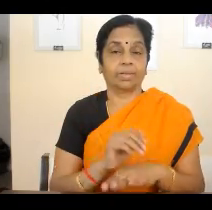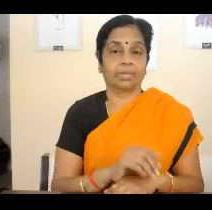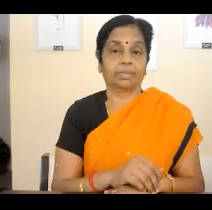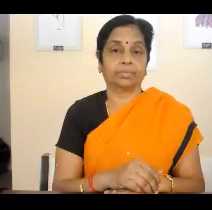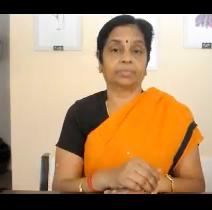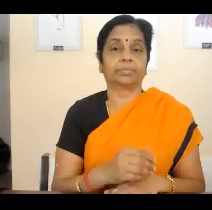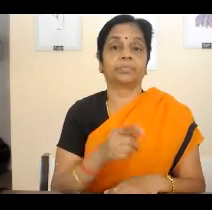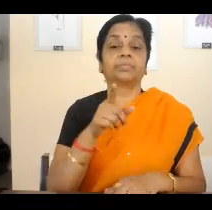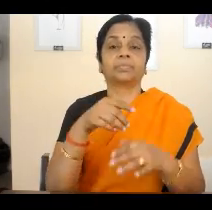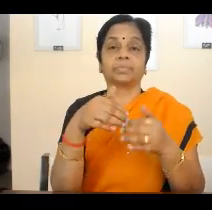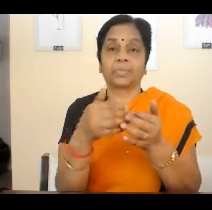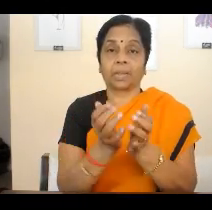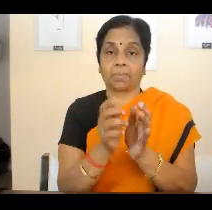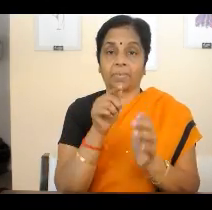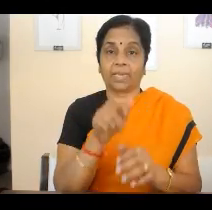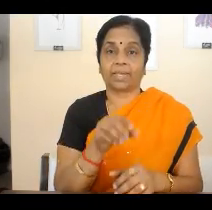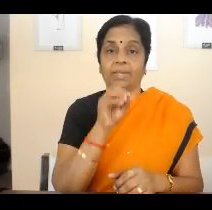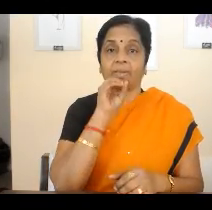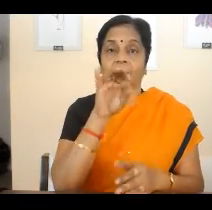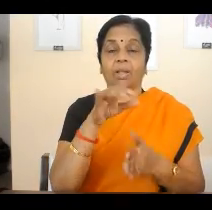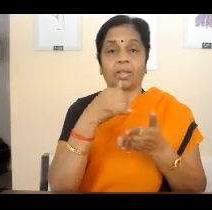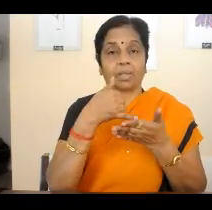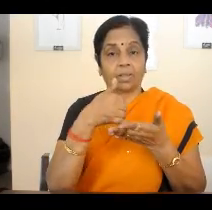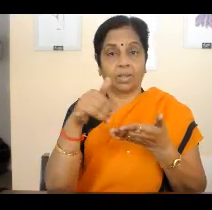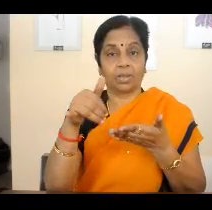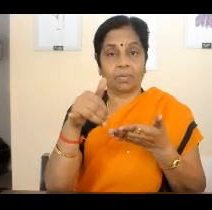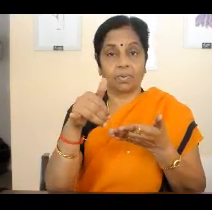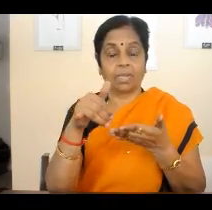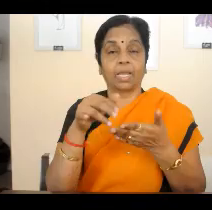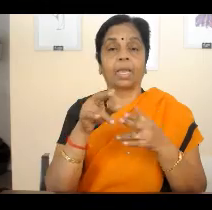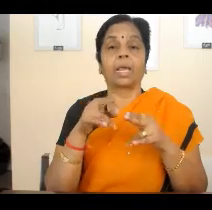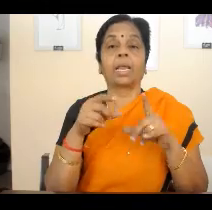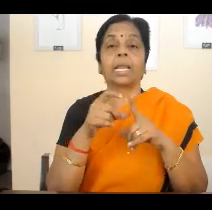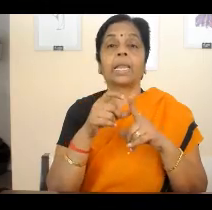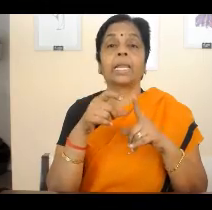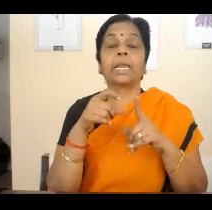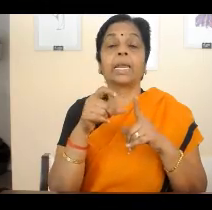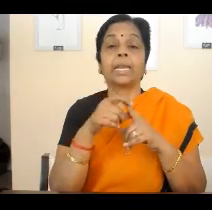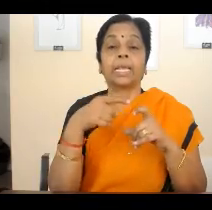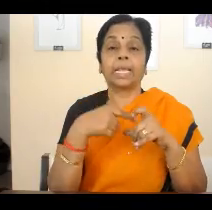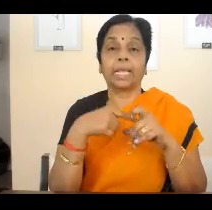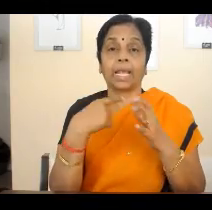The committee recommended the removal of the term undue burden